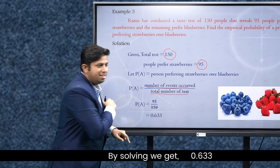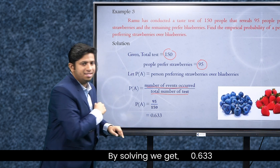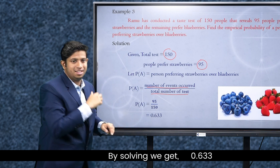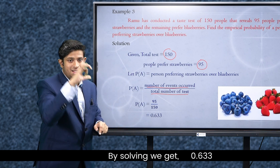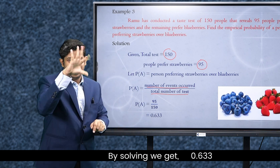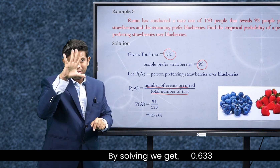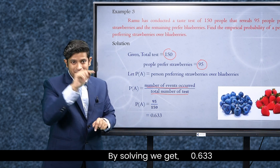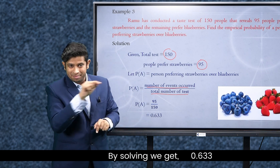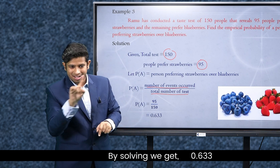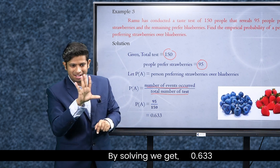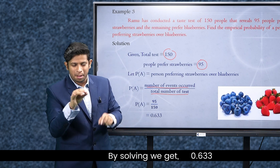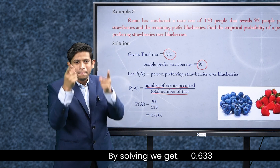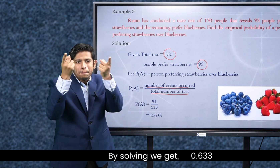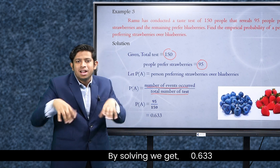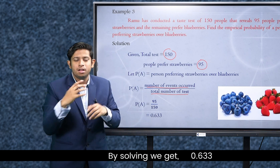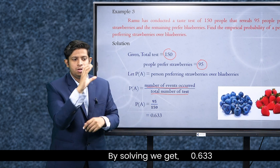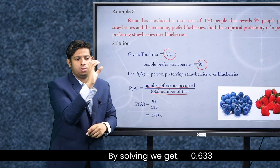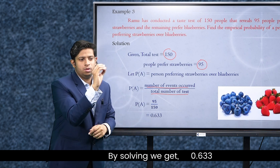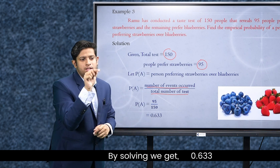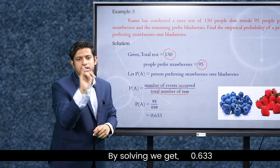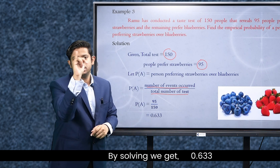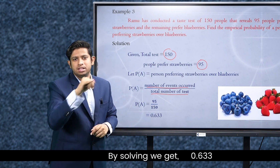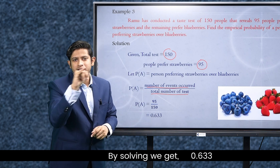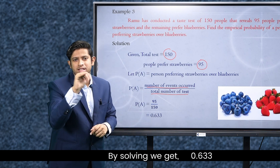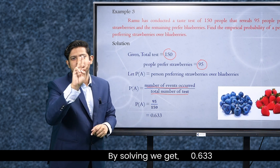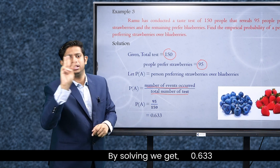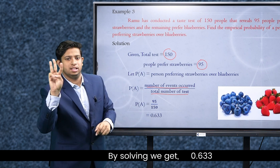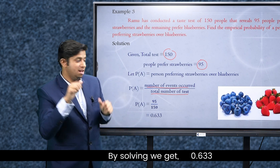By solving, we get 0.633.